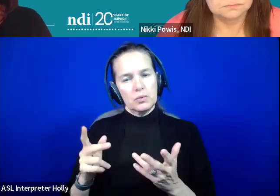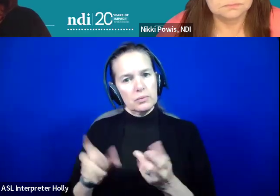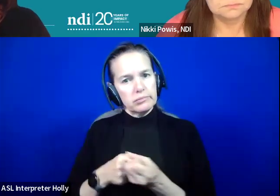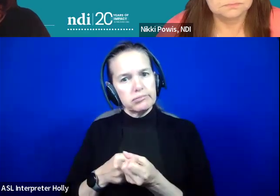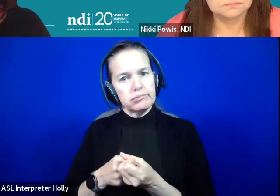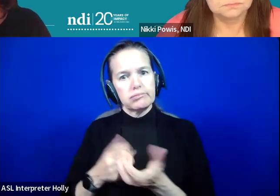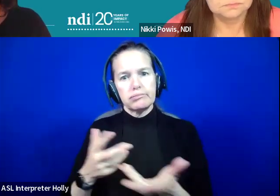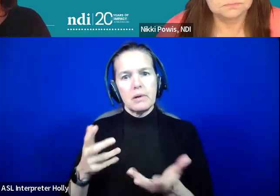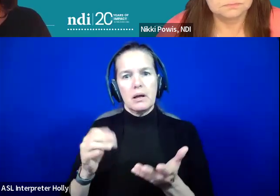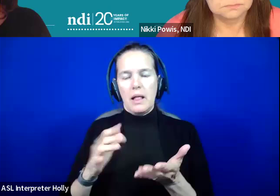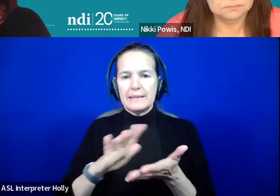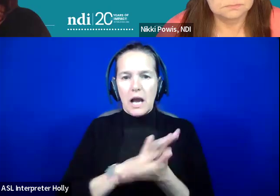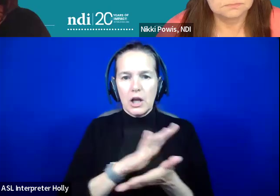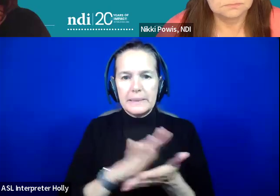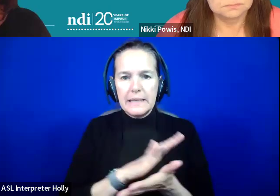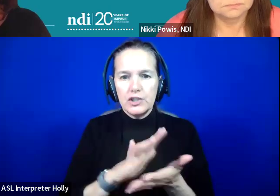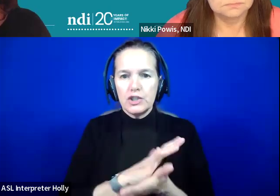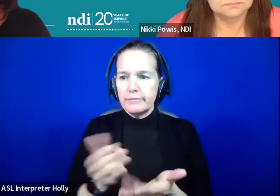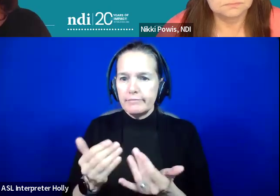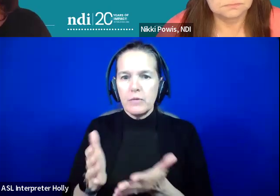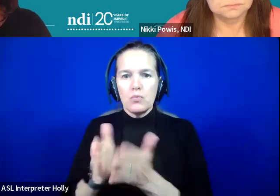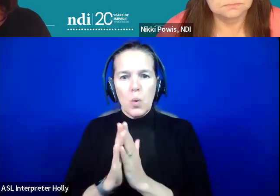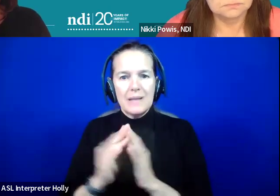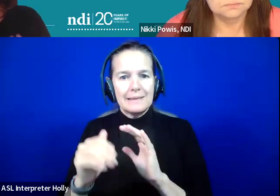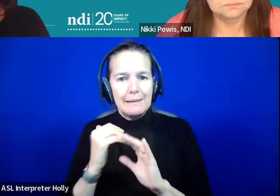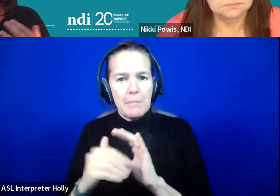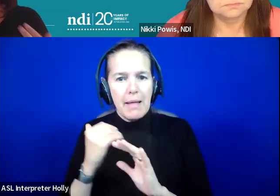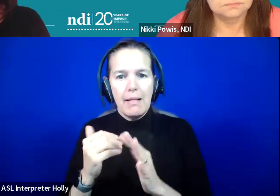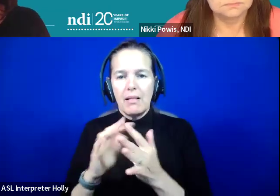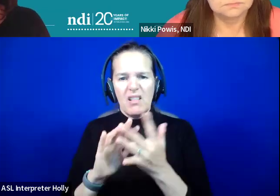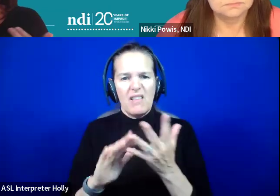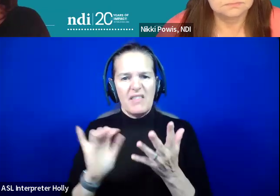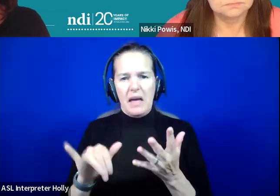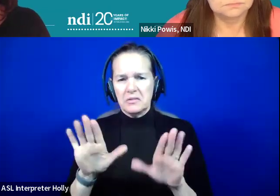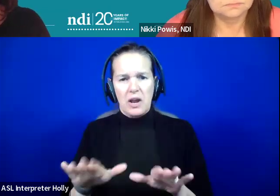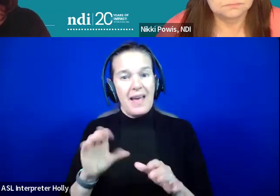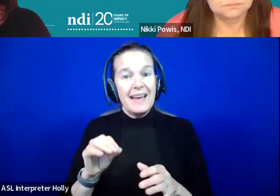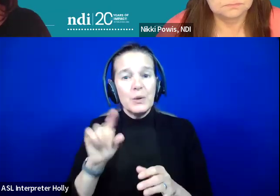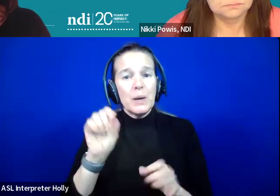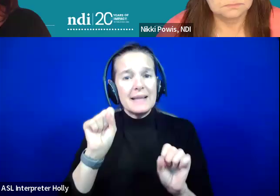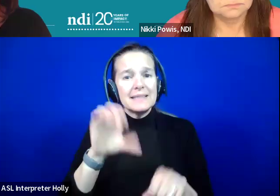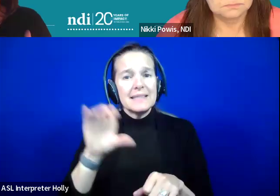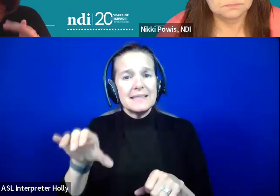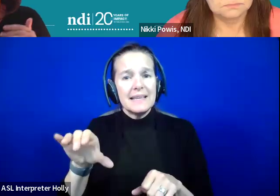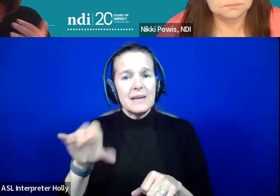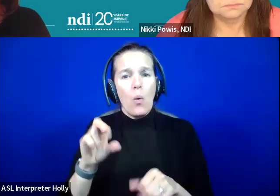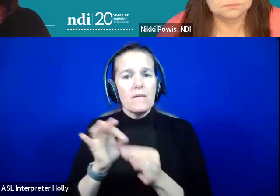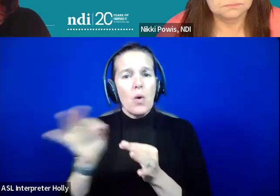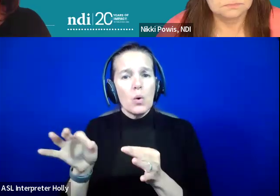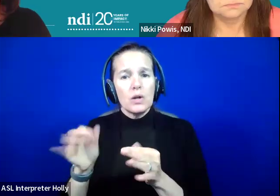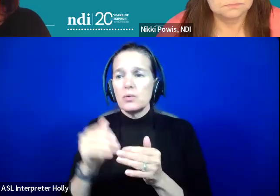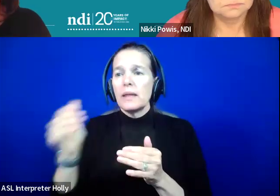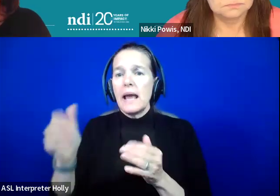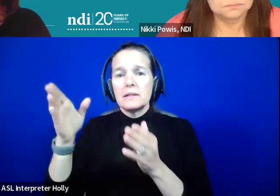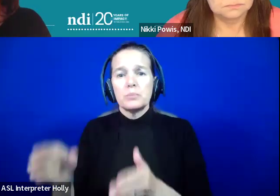So documentation is great, requesting things by email is great, and then feel free to CC and forward it to whoever the next